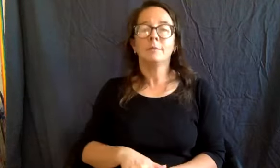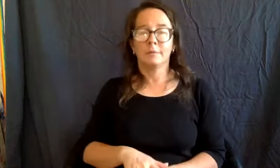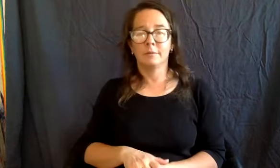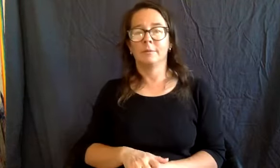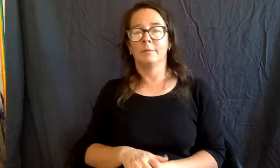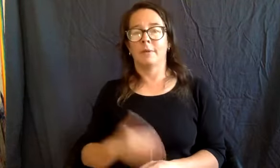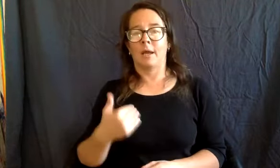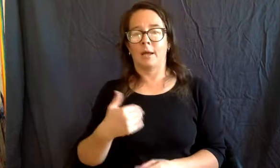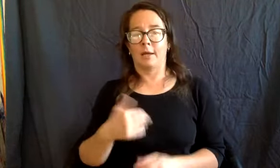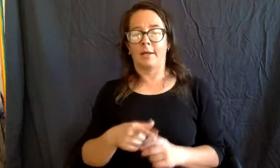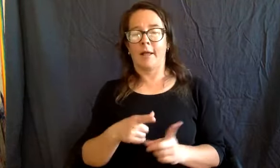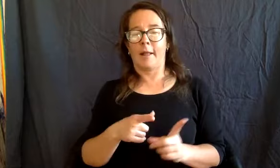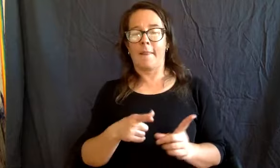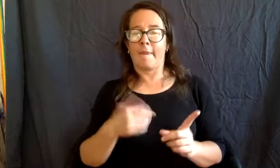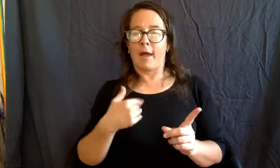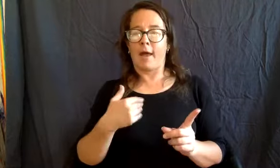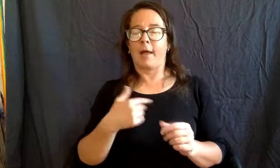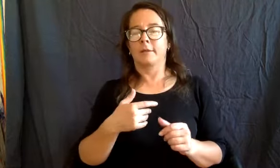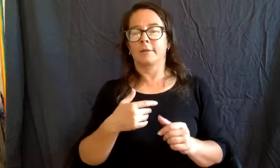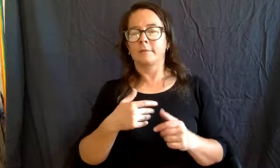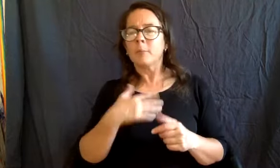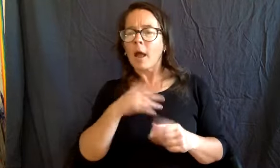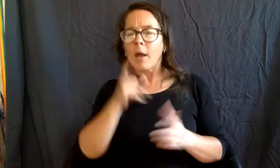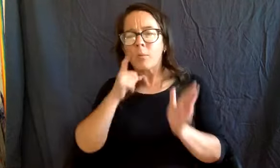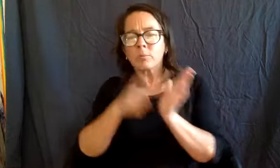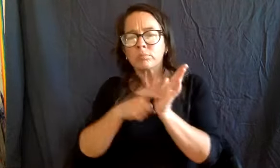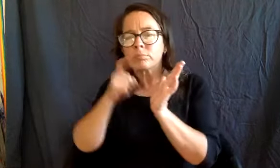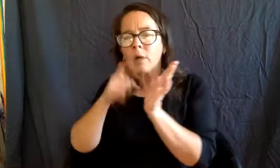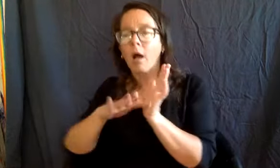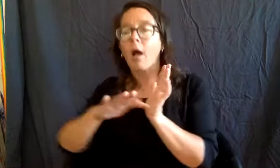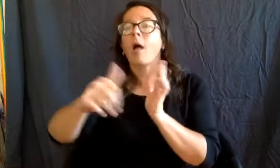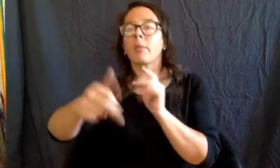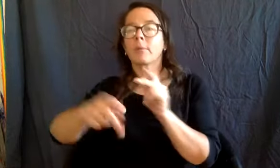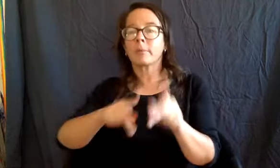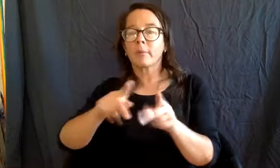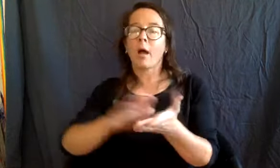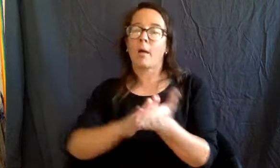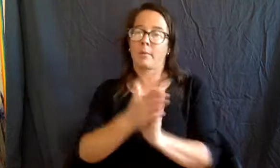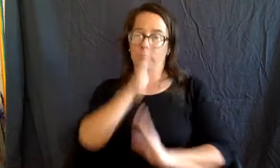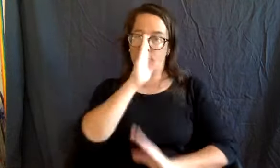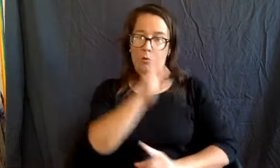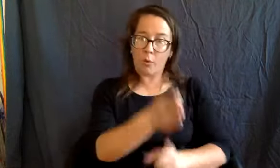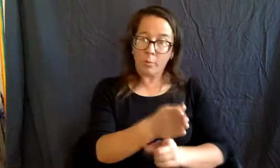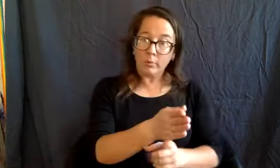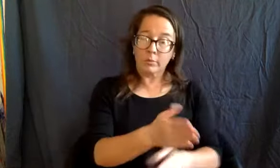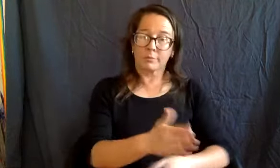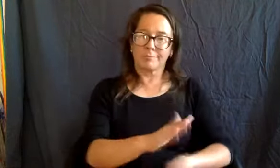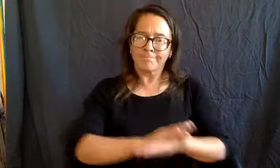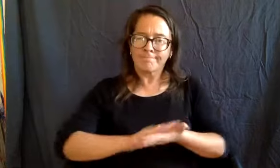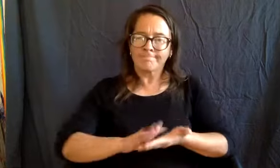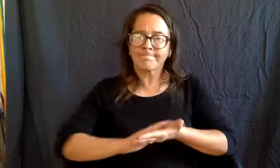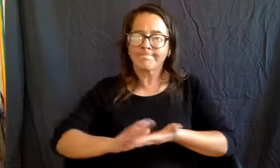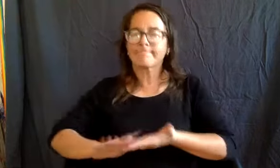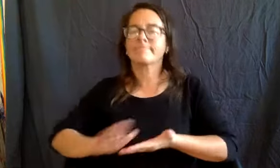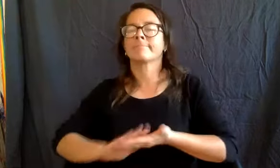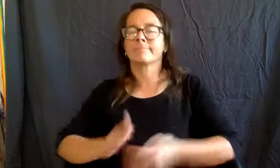that, I've been in Al-Anon several years and I know the drill here, I know what we're supposed to do. And, but